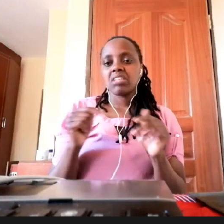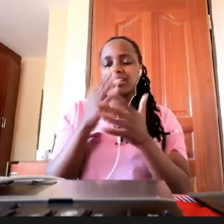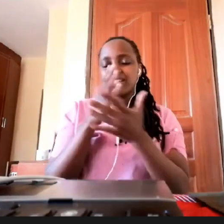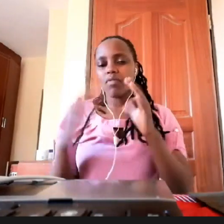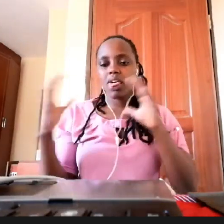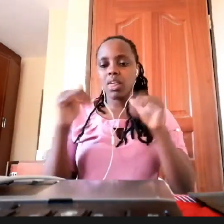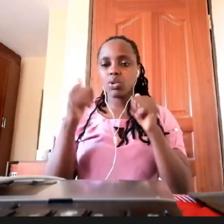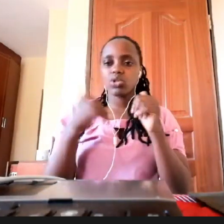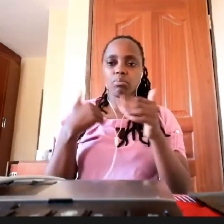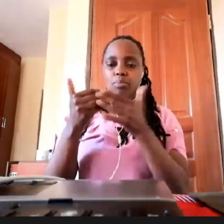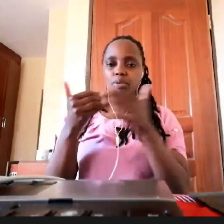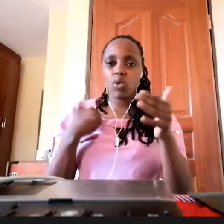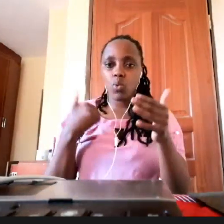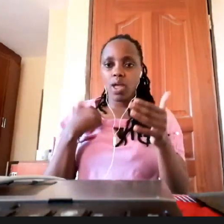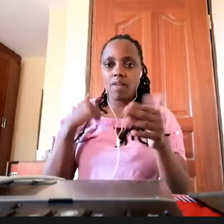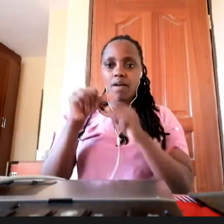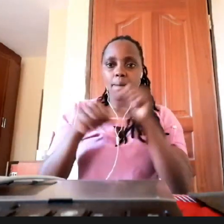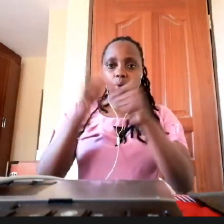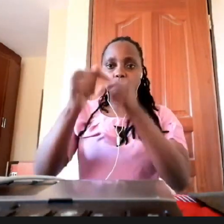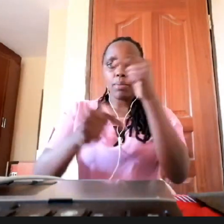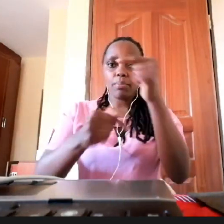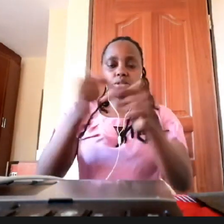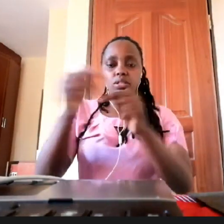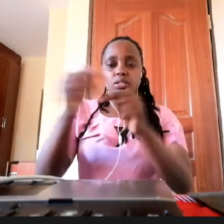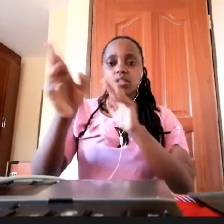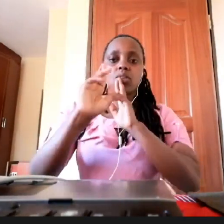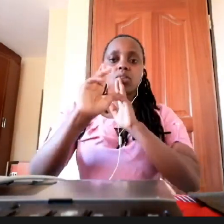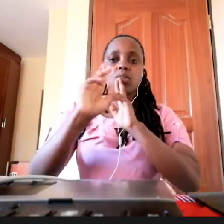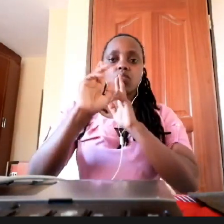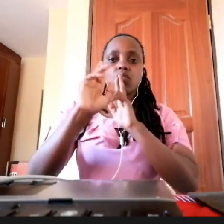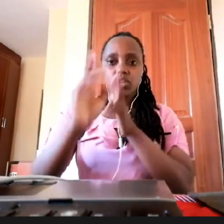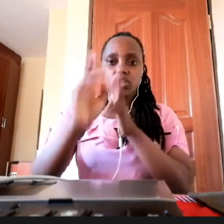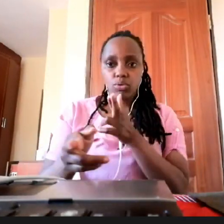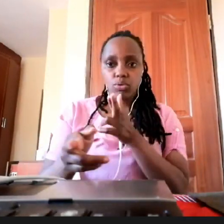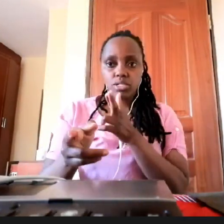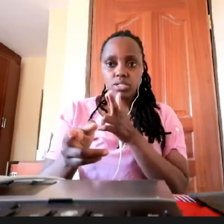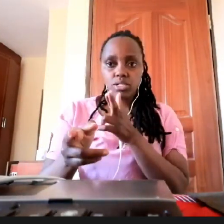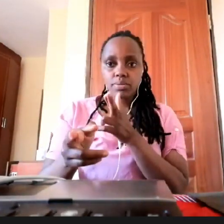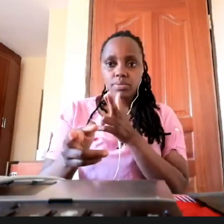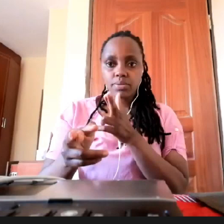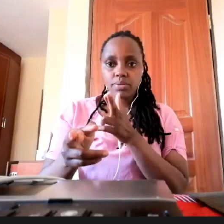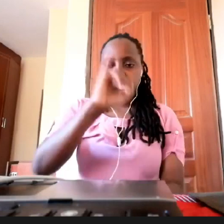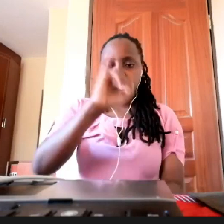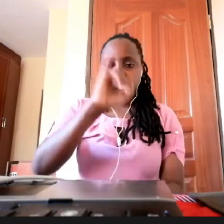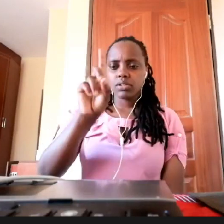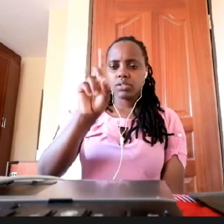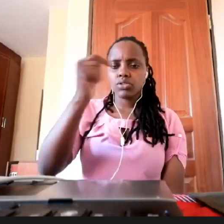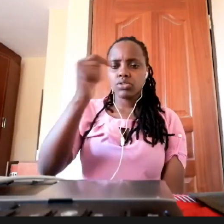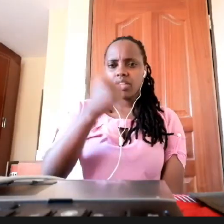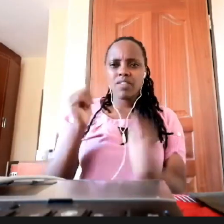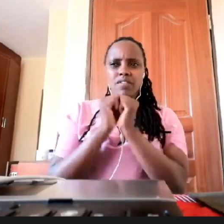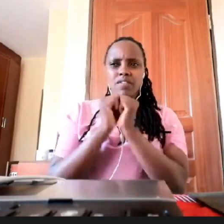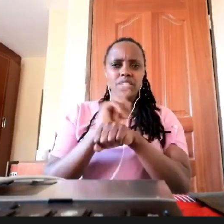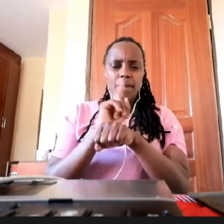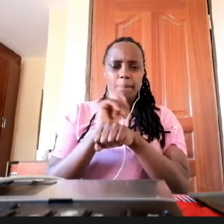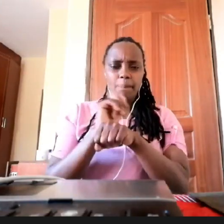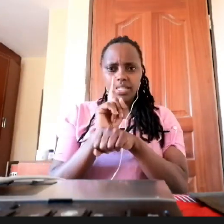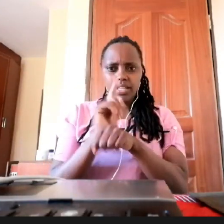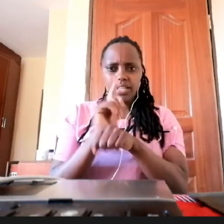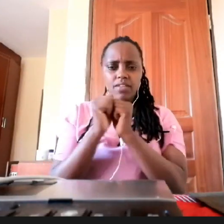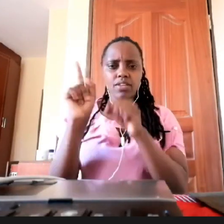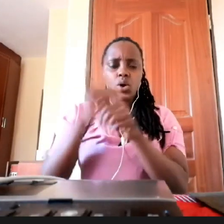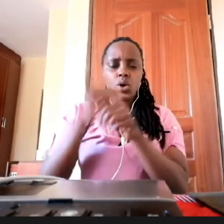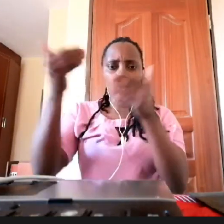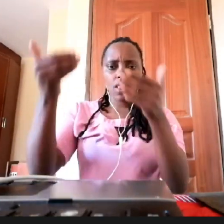arguments that we've been having here about the process of reporting. So Judith, you have about 15 minutes. So